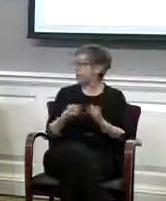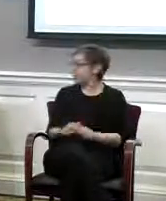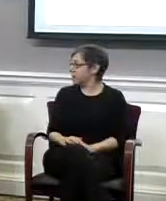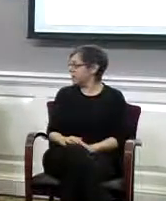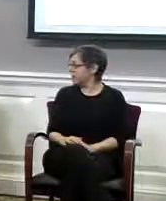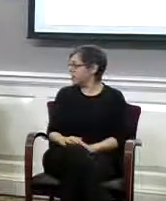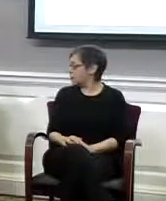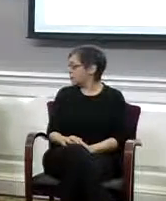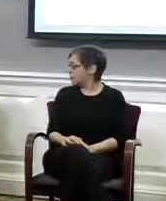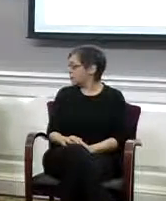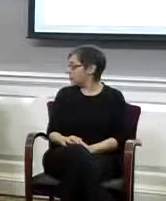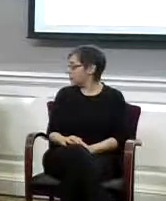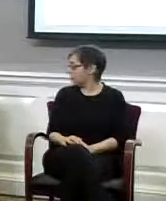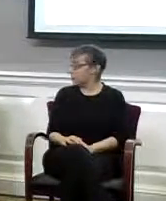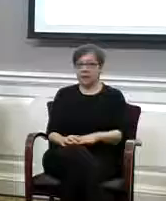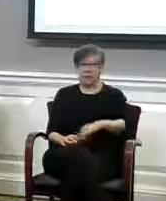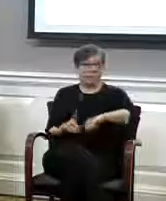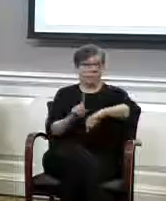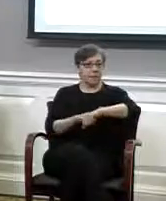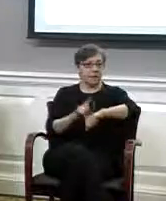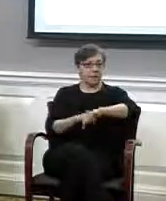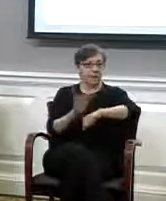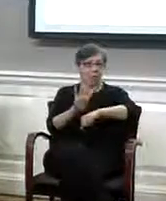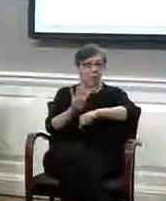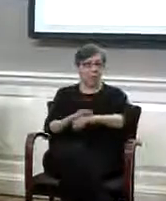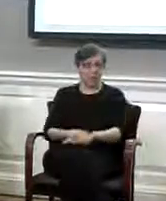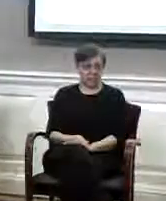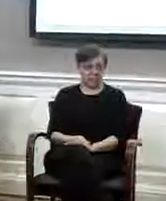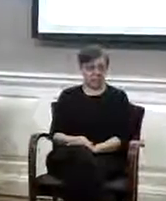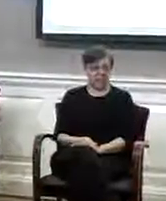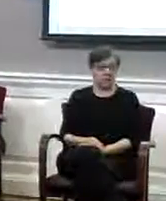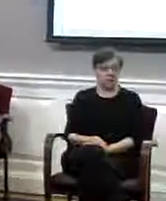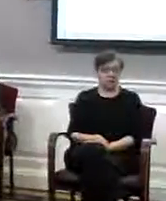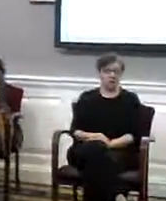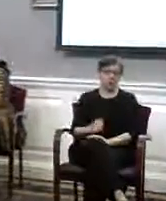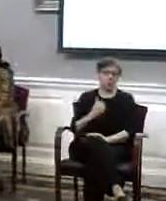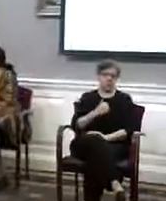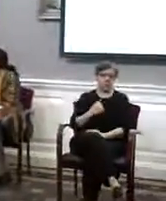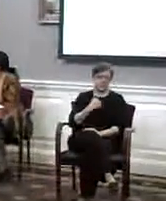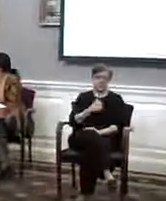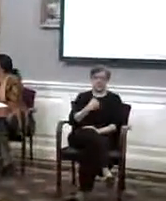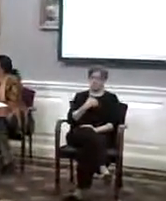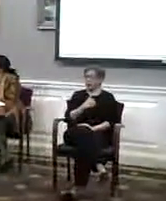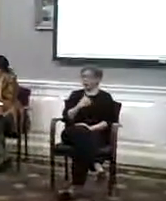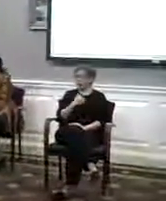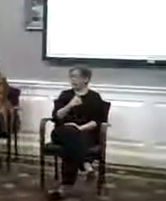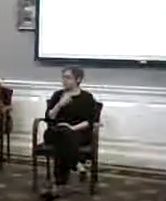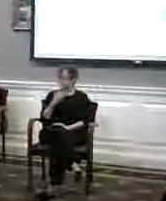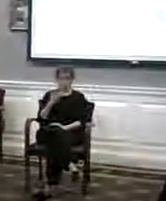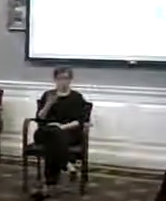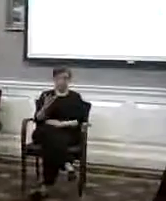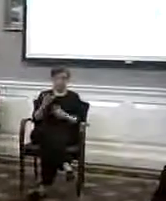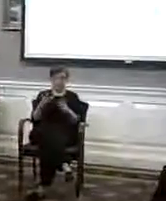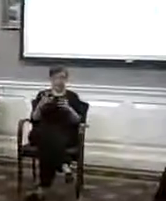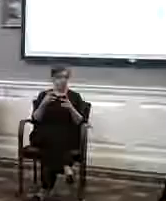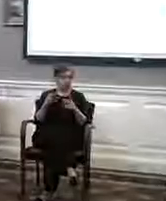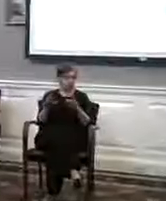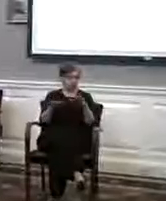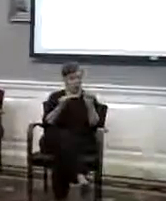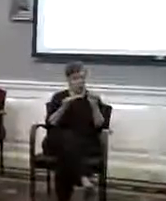an answer at 3:00 or 4:00, and I would have to go at that time, so you're welcome. I agree